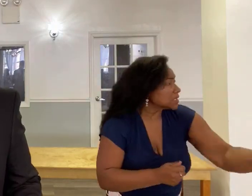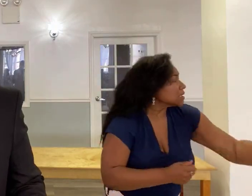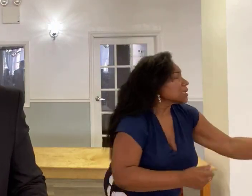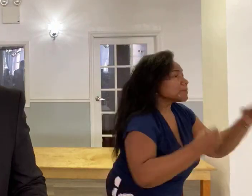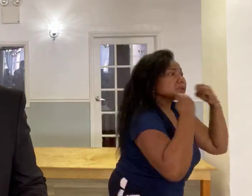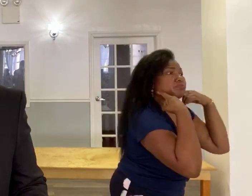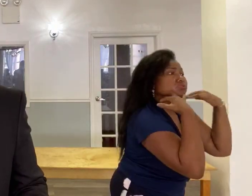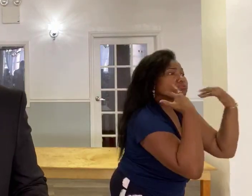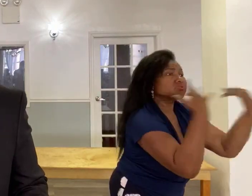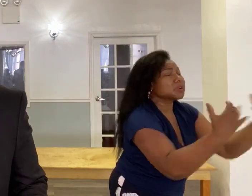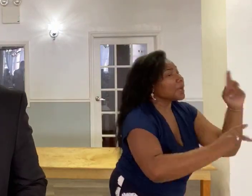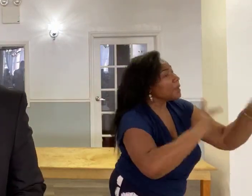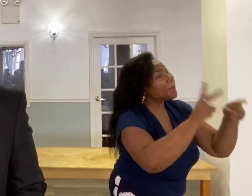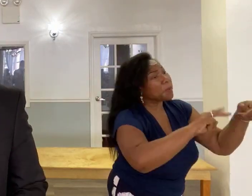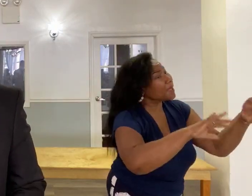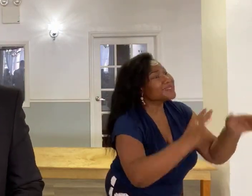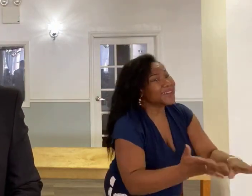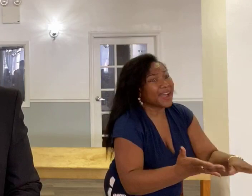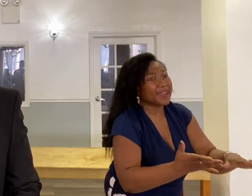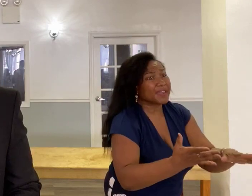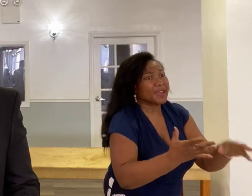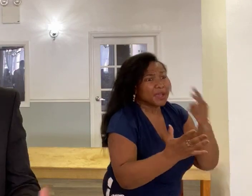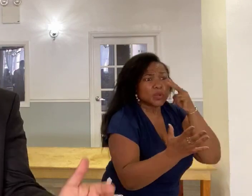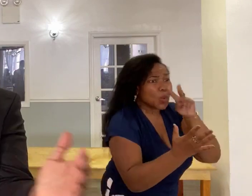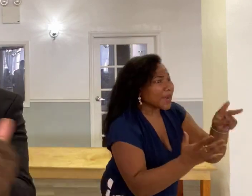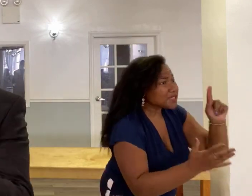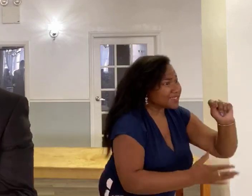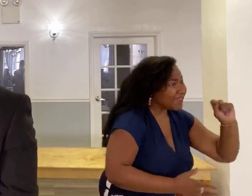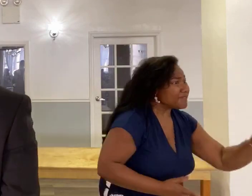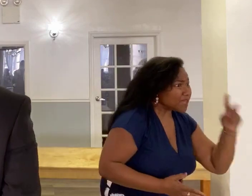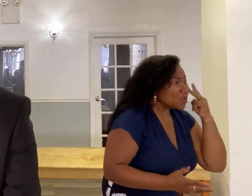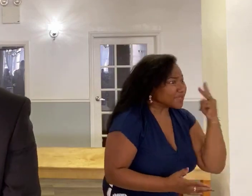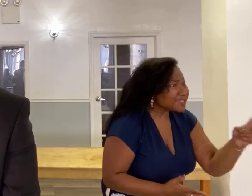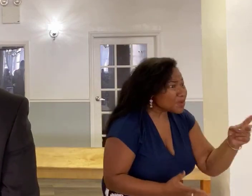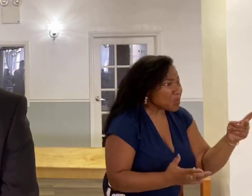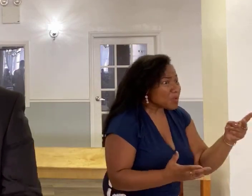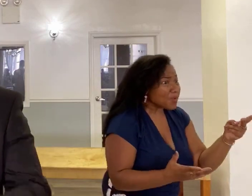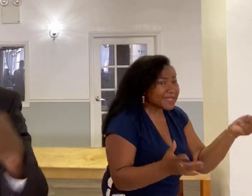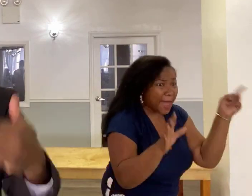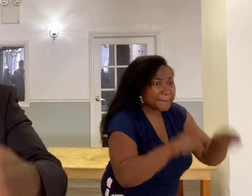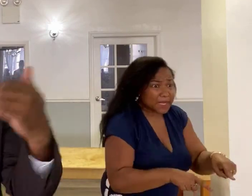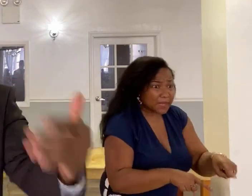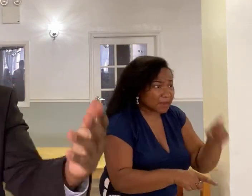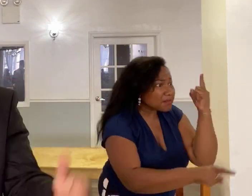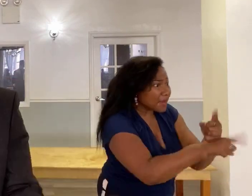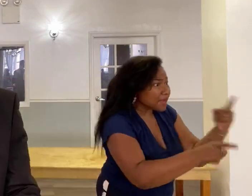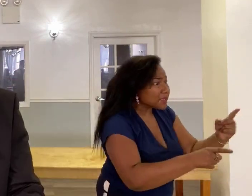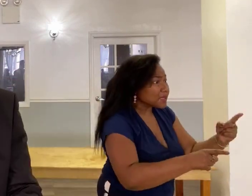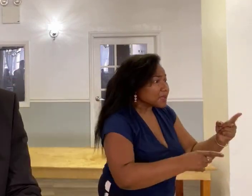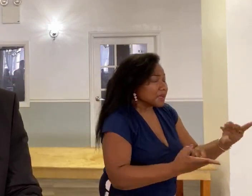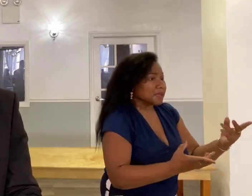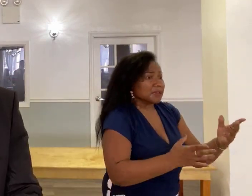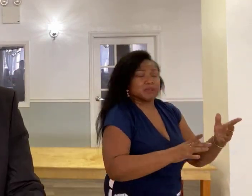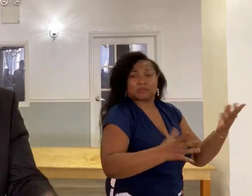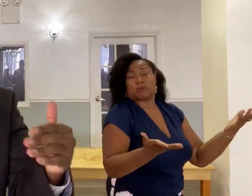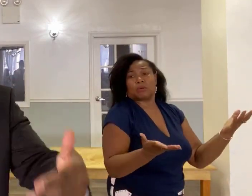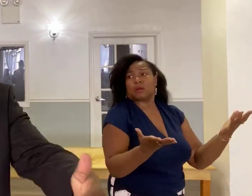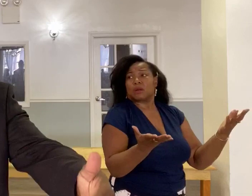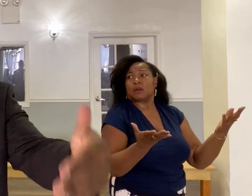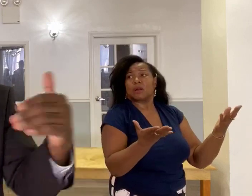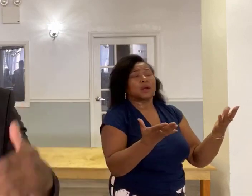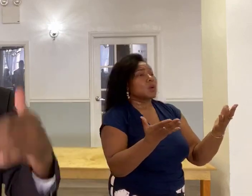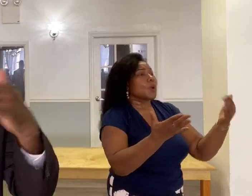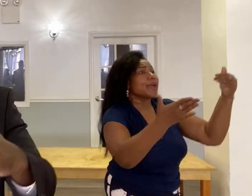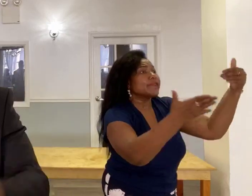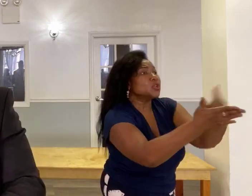day greatly. Also, as you know, this is not all of our church family. With every passing Sunday, we have